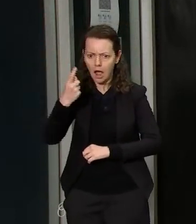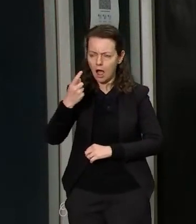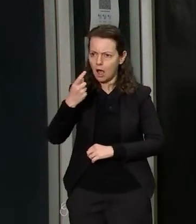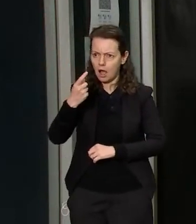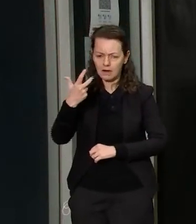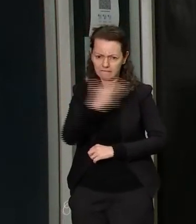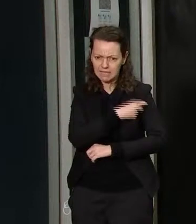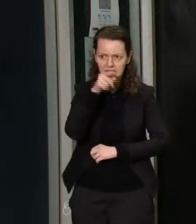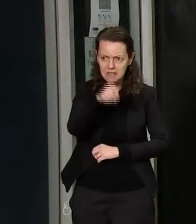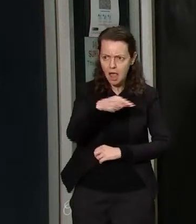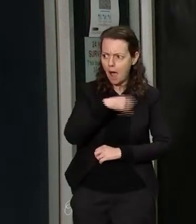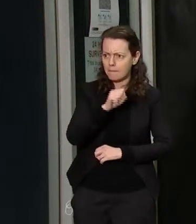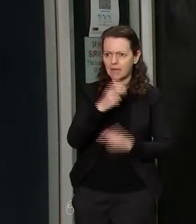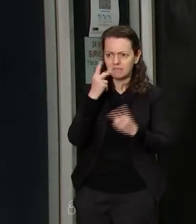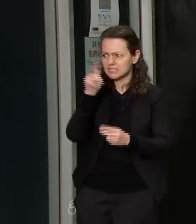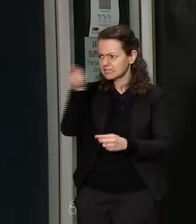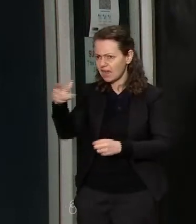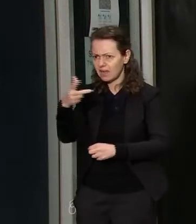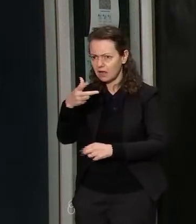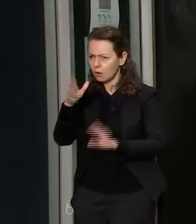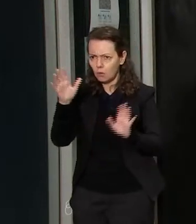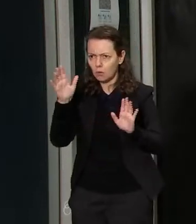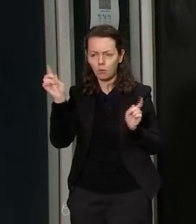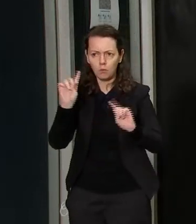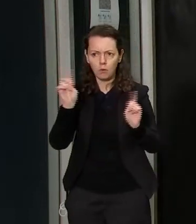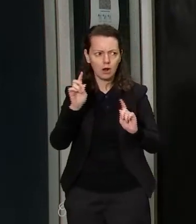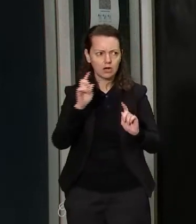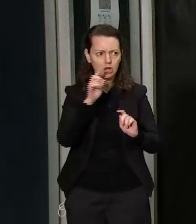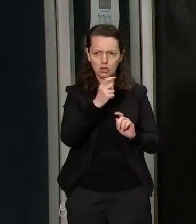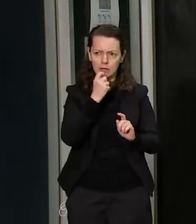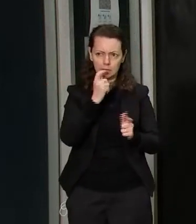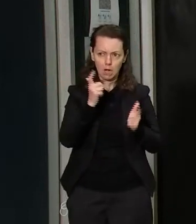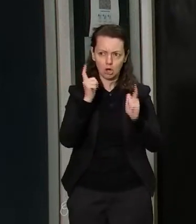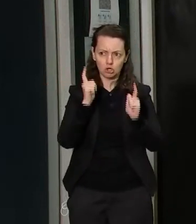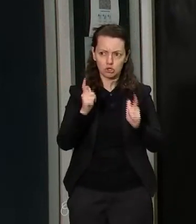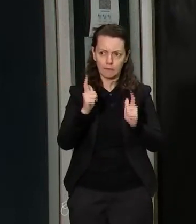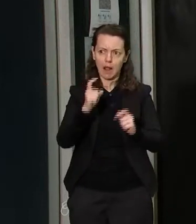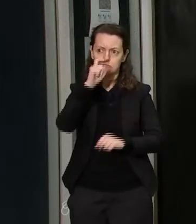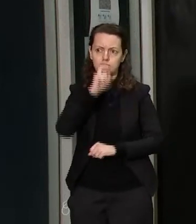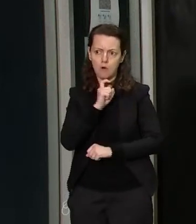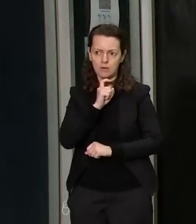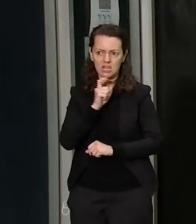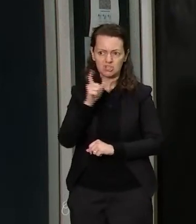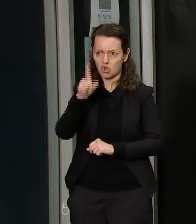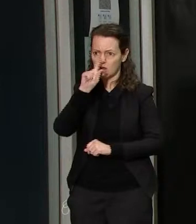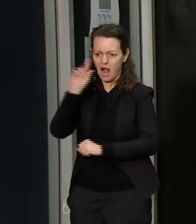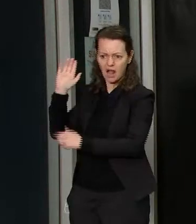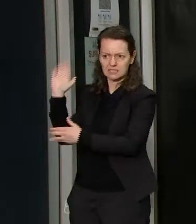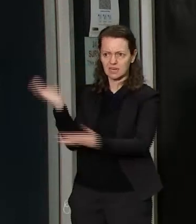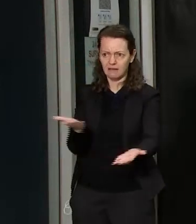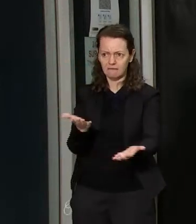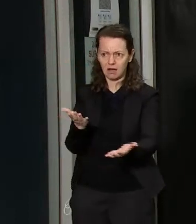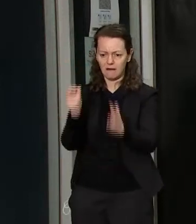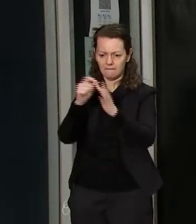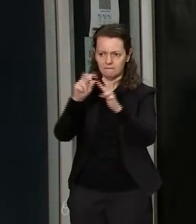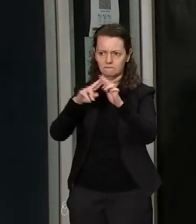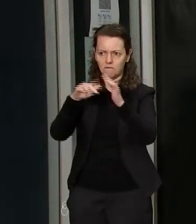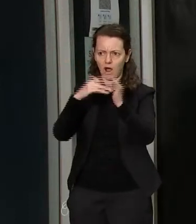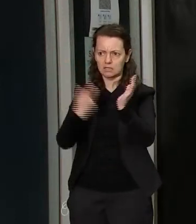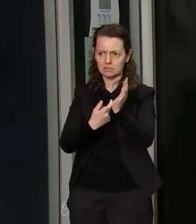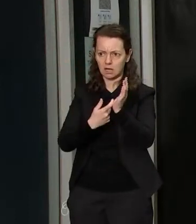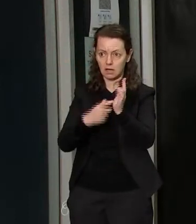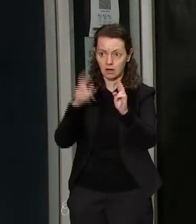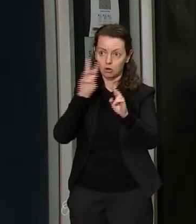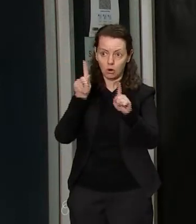or mass vaccination clinics. Have we overcommitted on Pfizer vaccines? Do we have the supply to back up how many people we gave that first